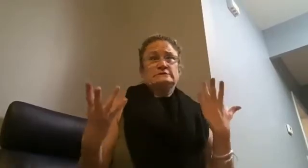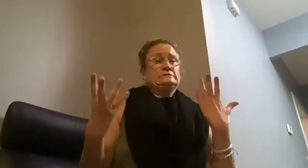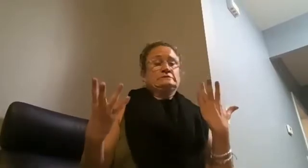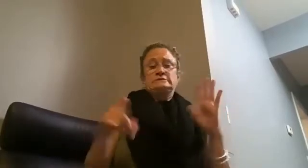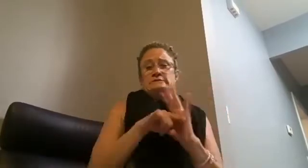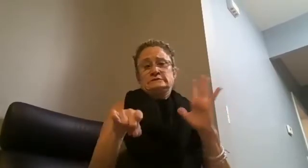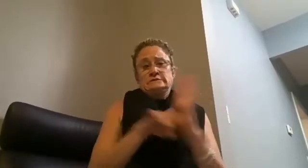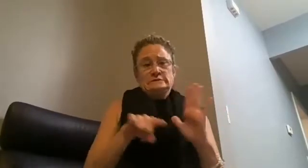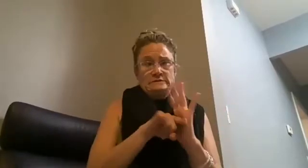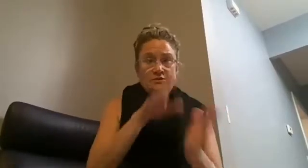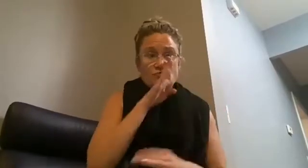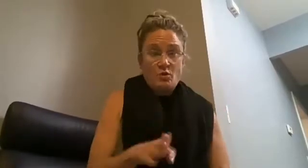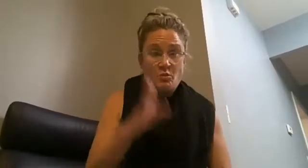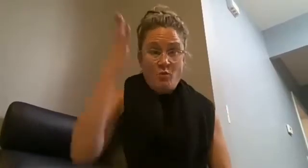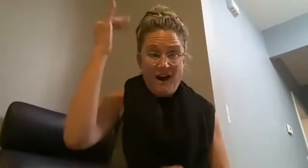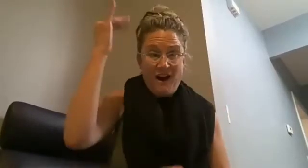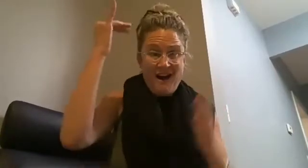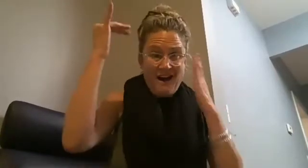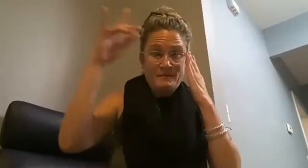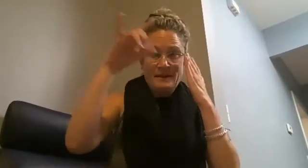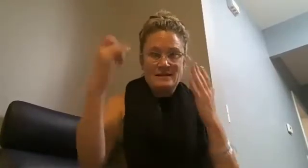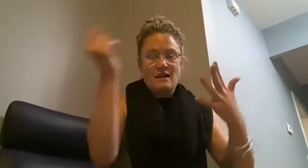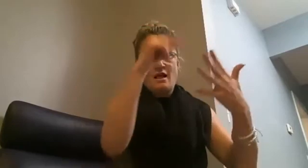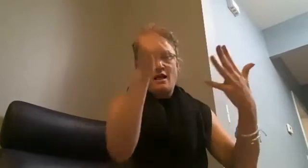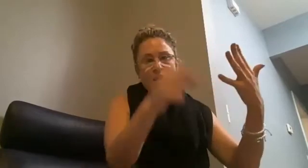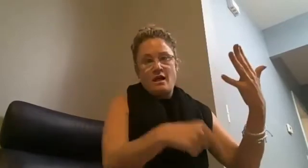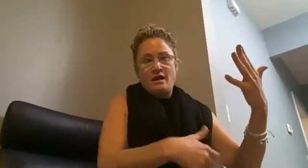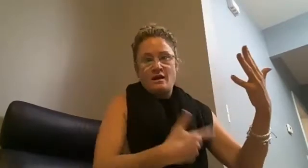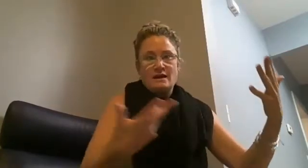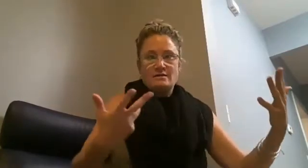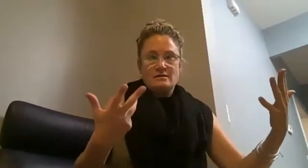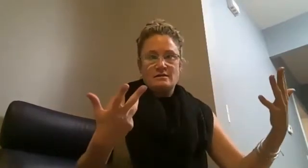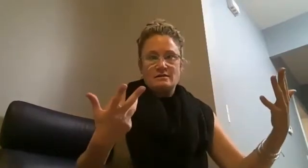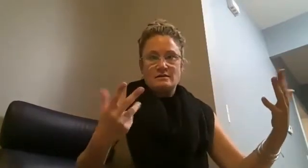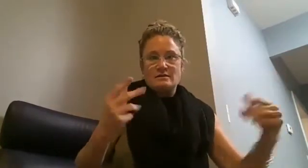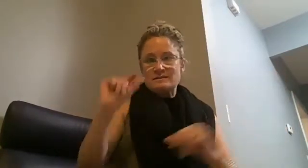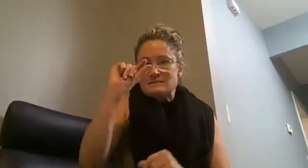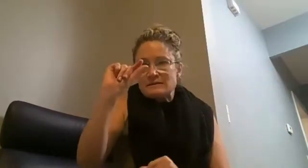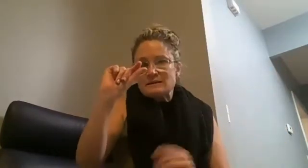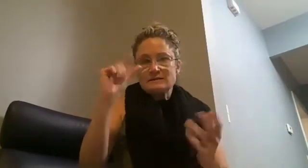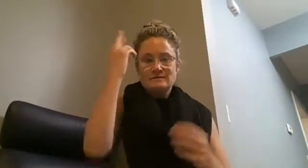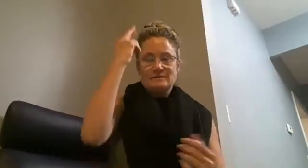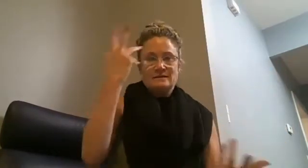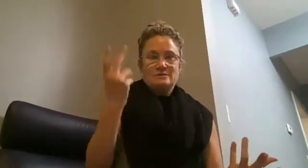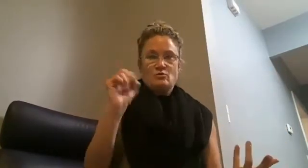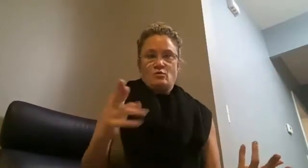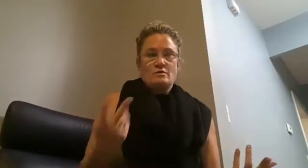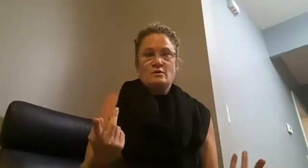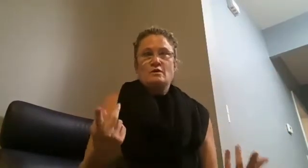we're getting sober is because of a number of things. We only slightly have begun to realize that, or we suddenly started listening to all the other people